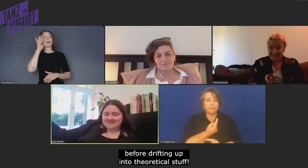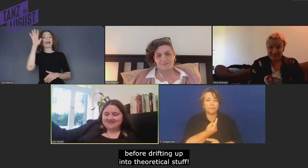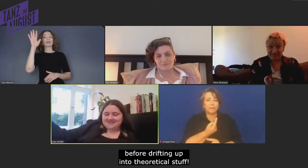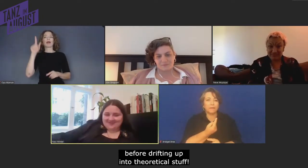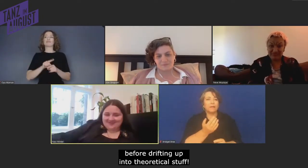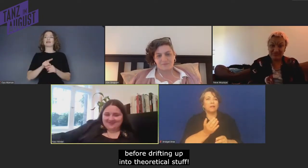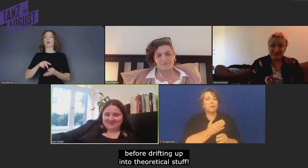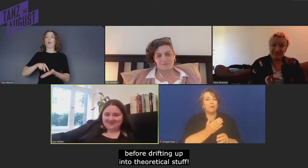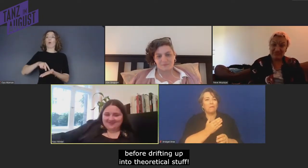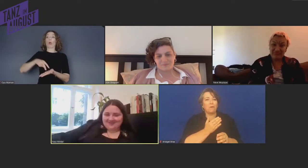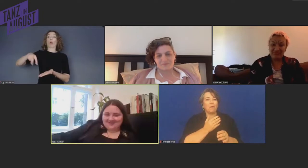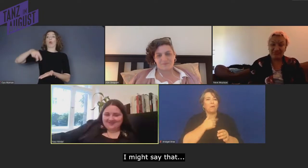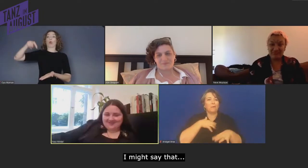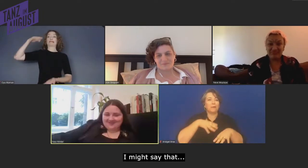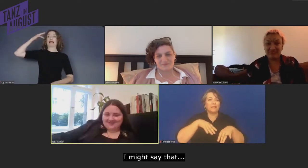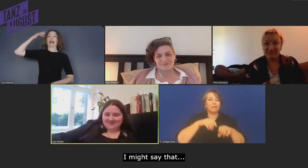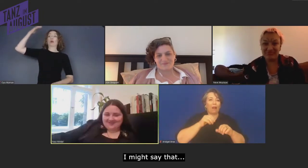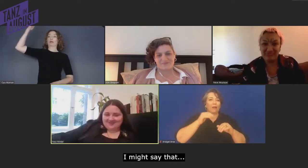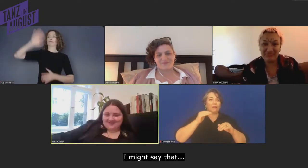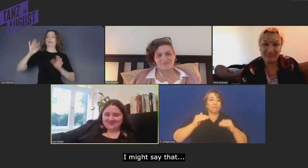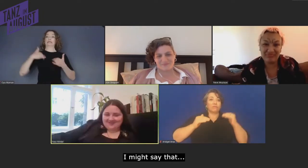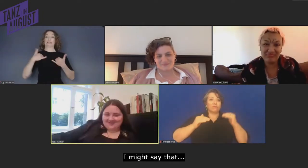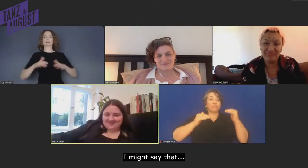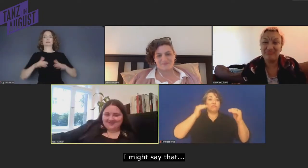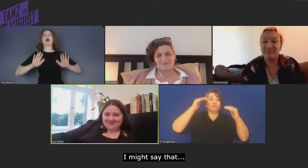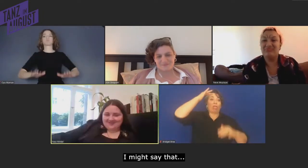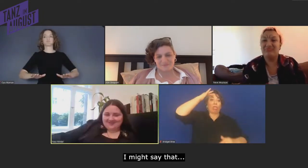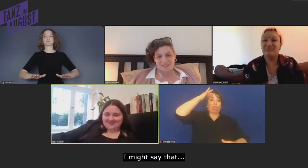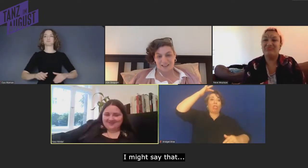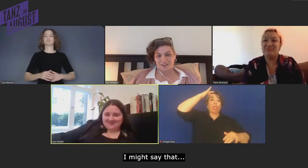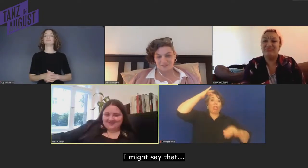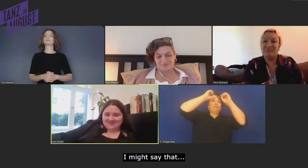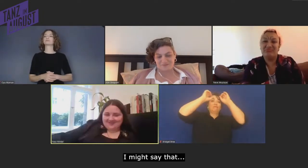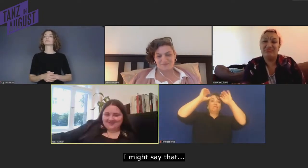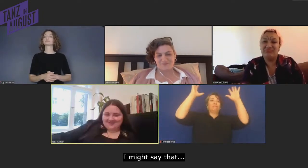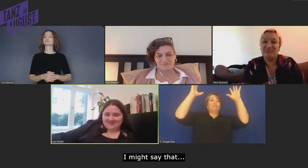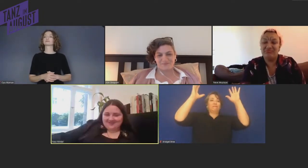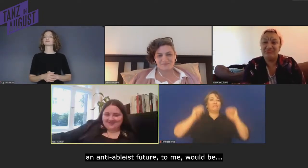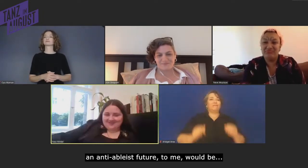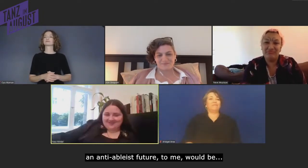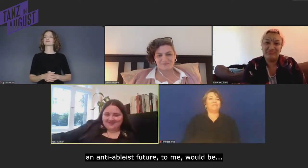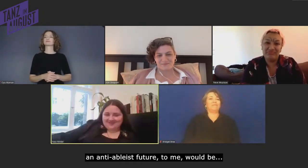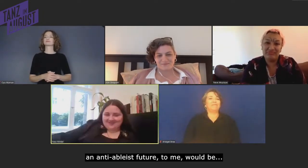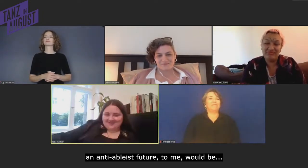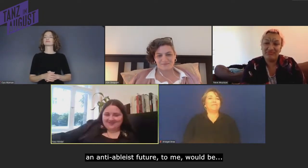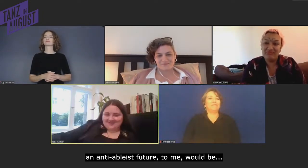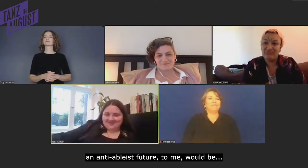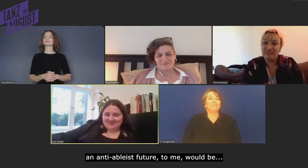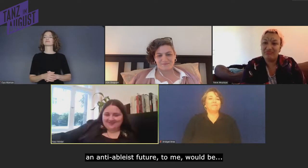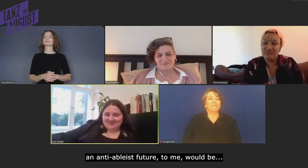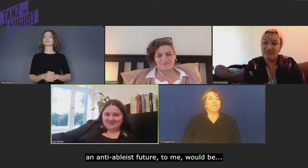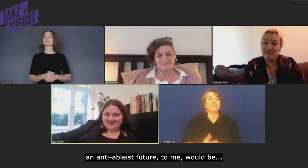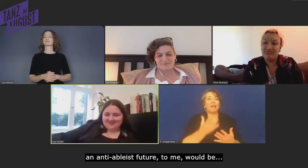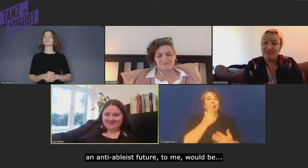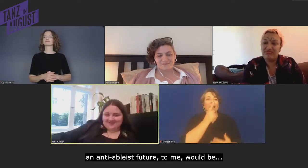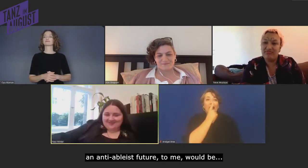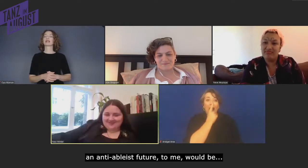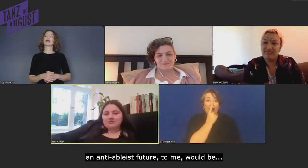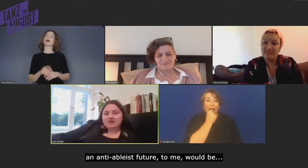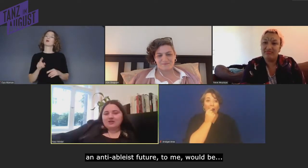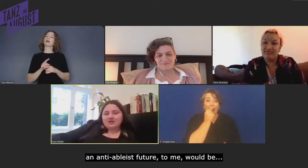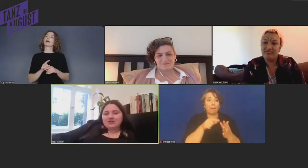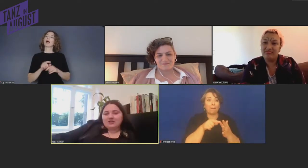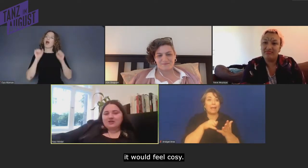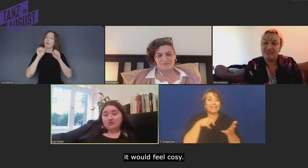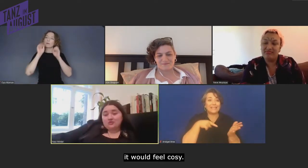theoretically stuff, I might say. An anti-ableist future to me would be like,